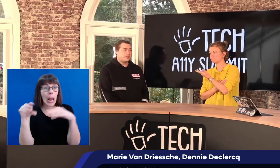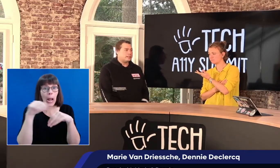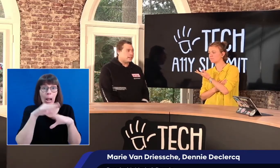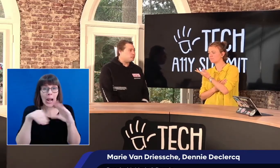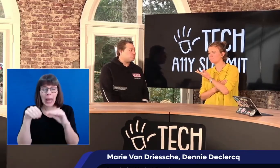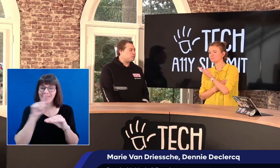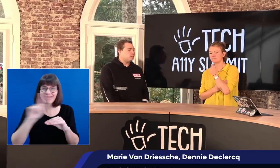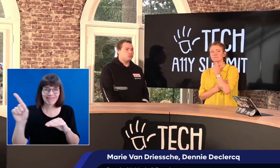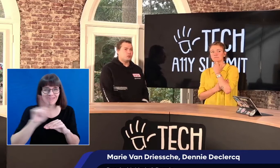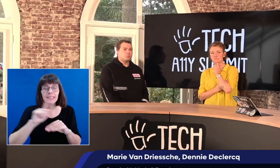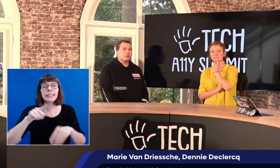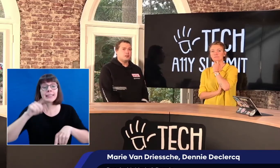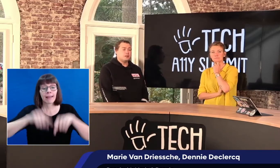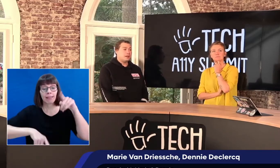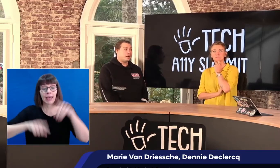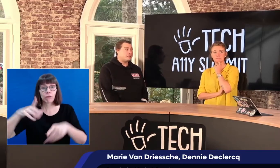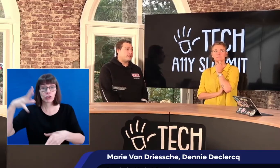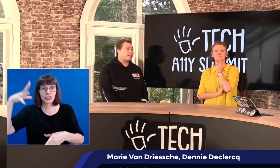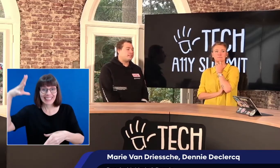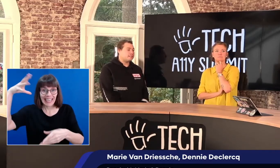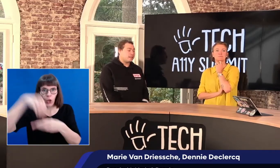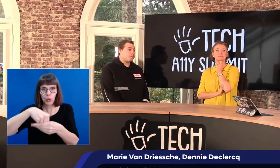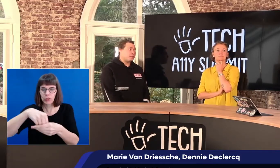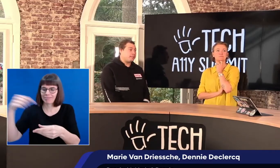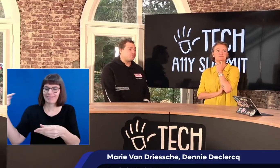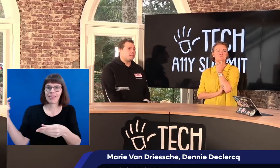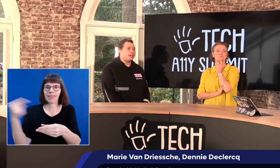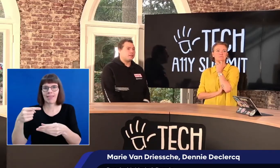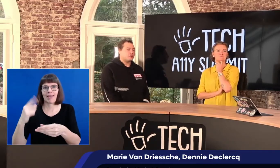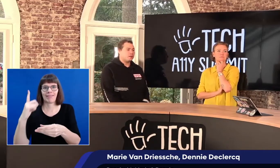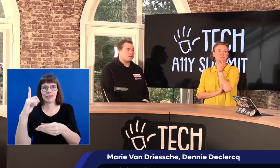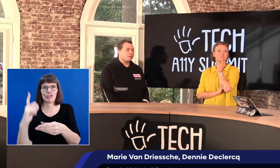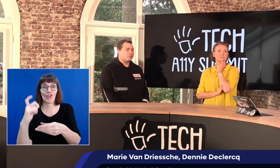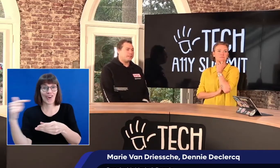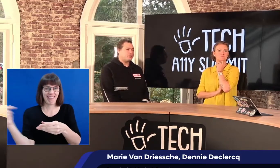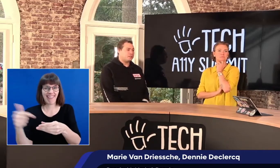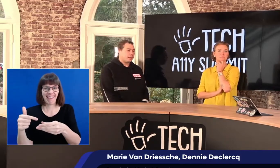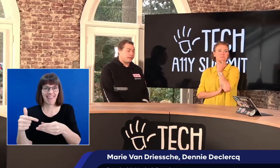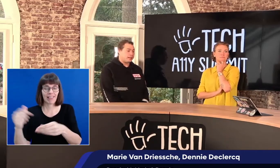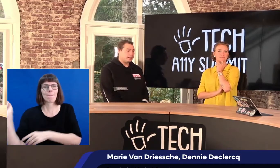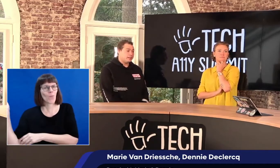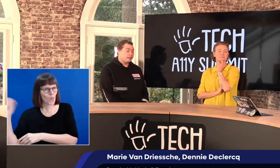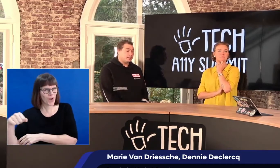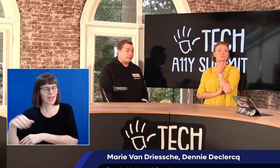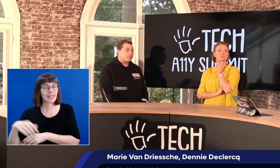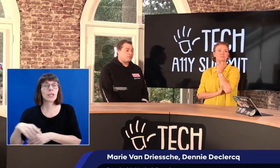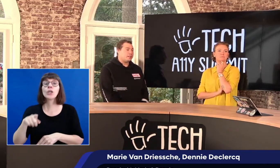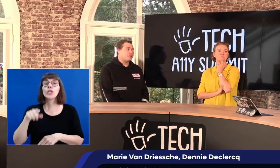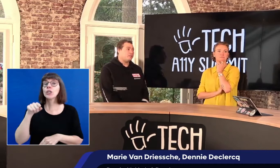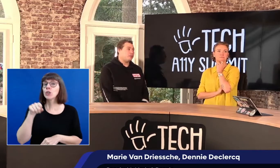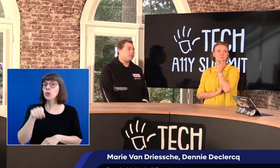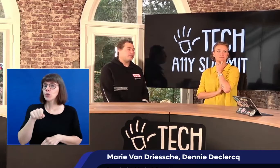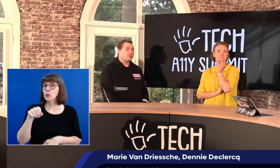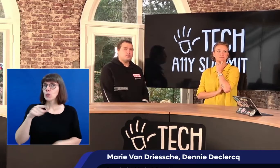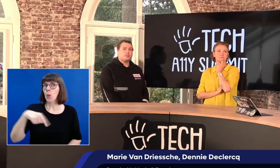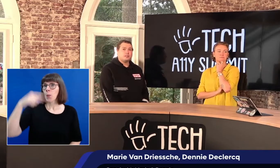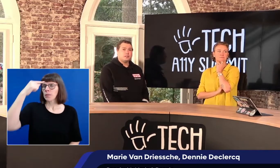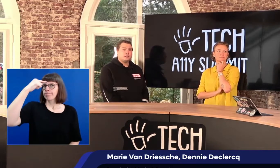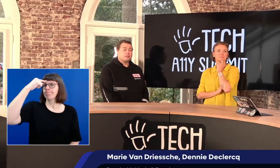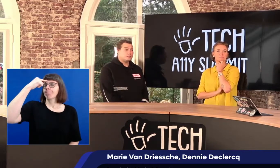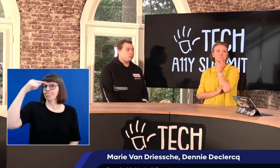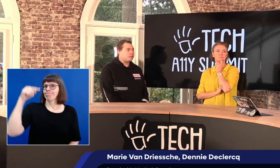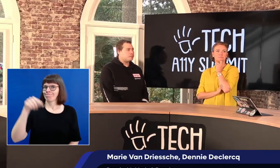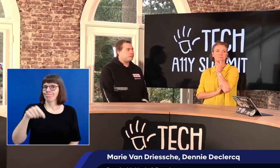the beginning. That should be the new normal. I think that's a step we need to take. And even within diversity and